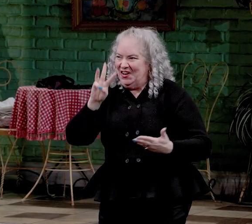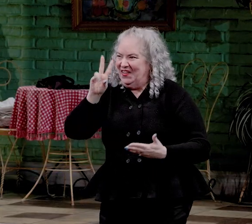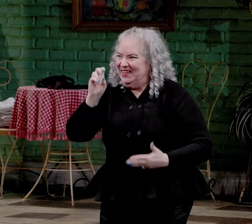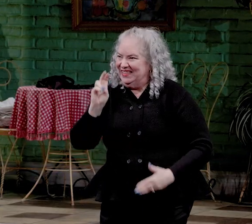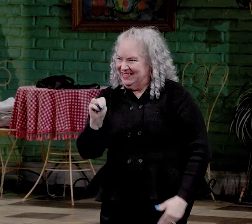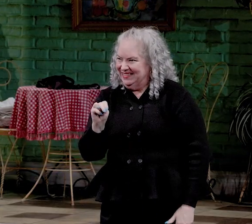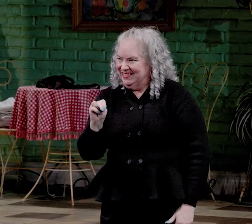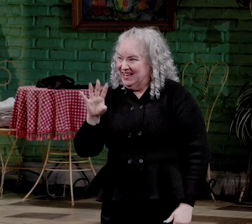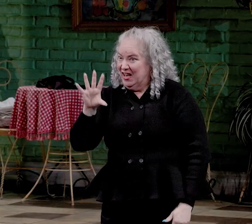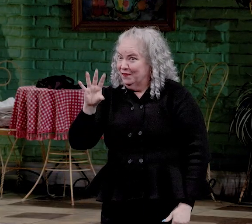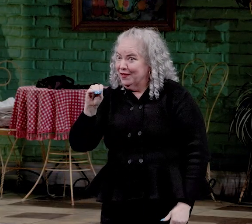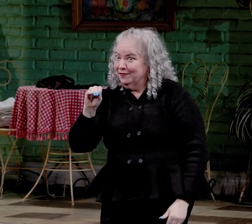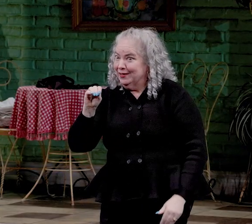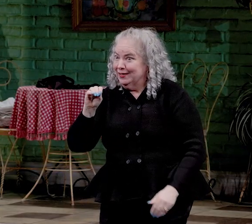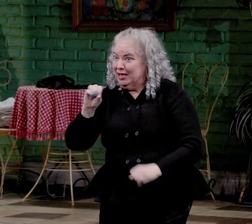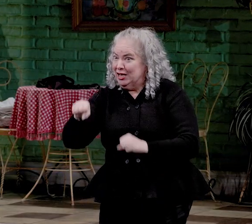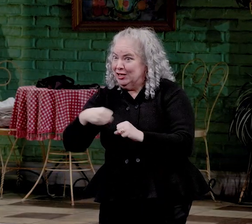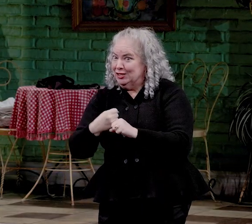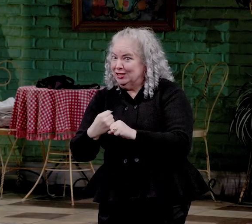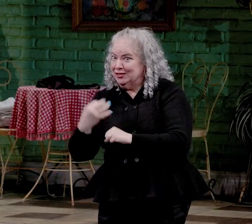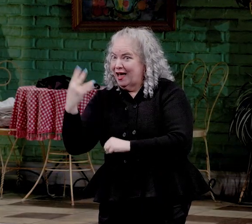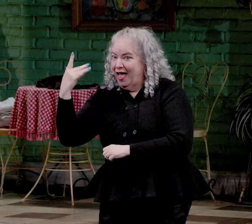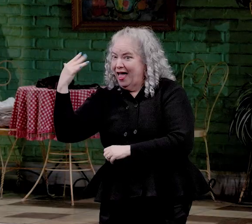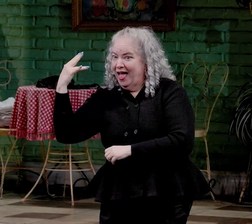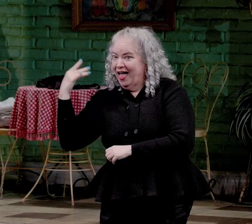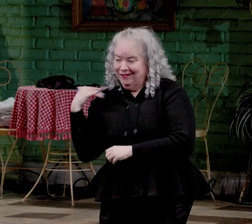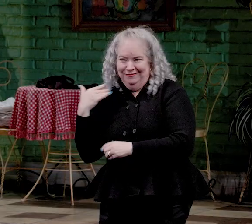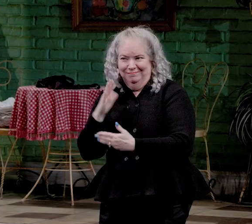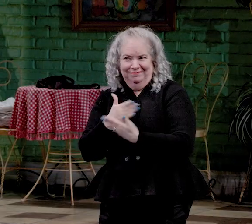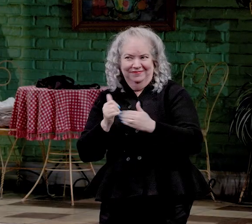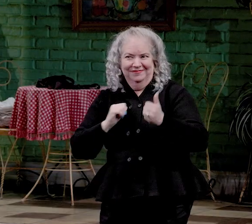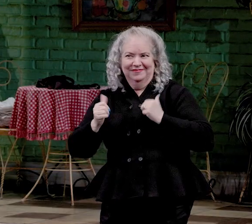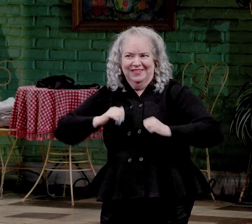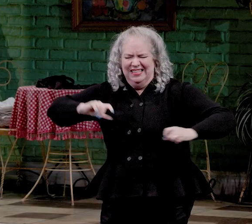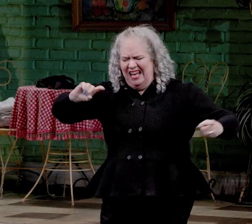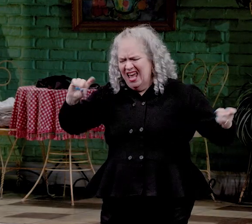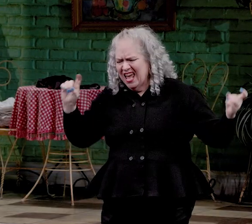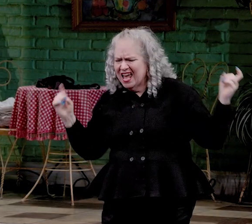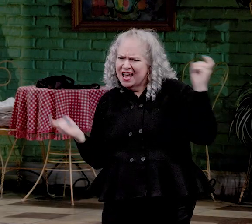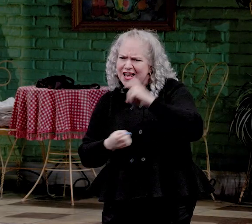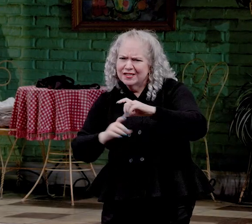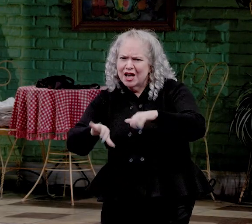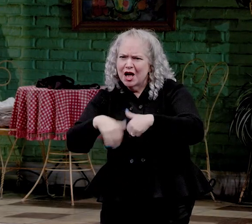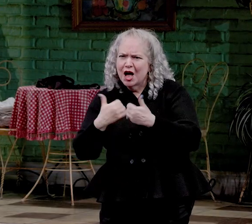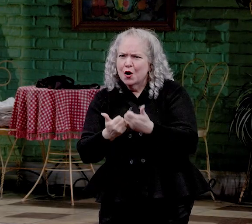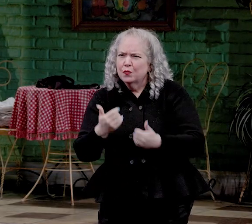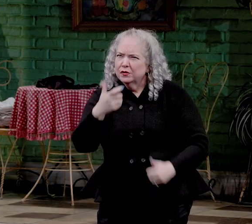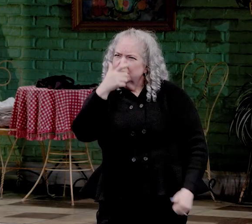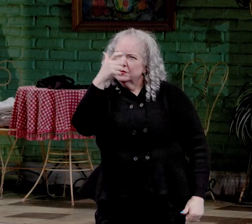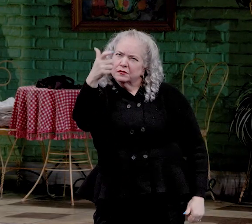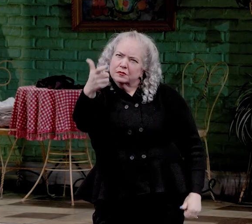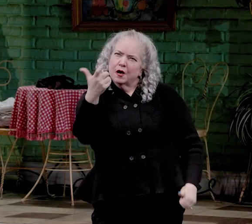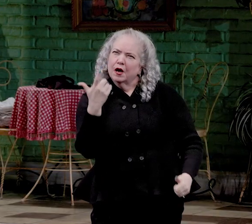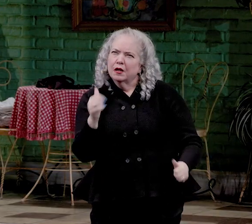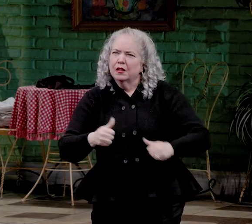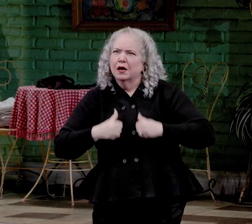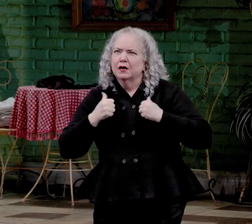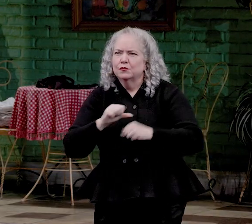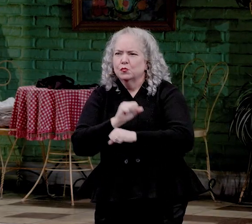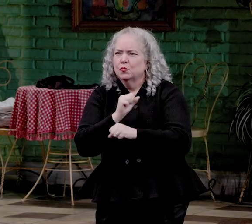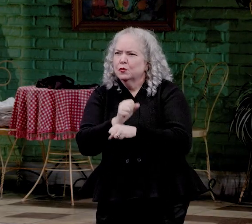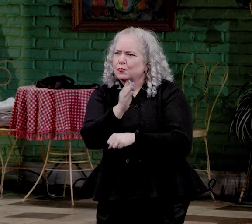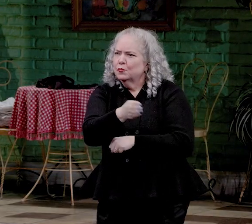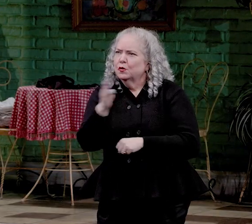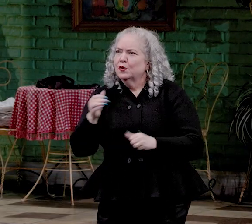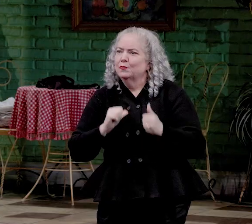50 years ago, a musical arrived that changed how we saw the lives of working Broadway